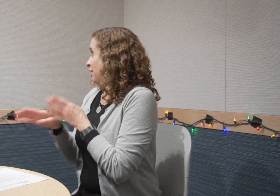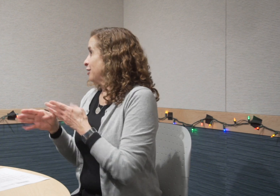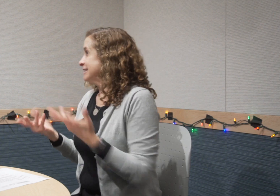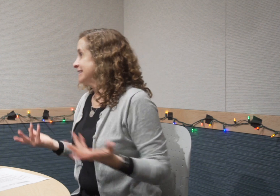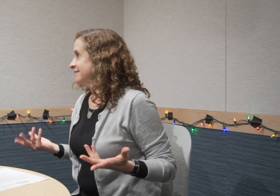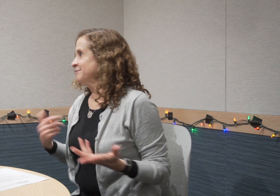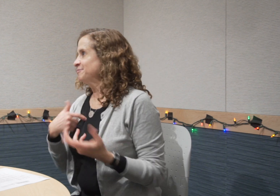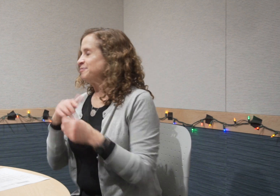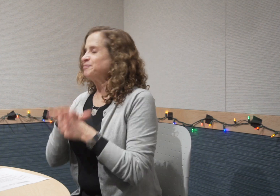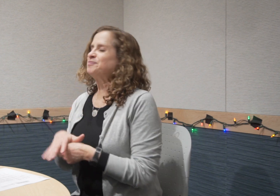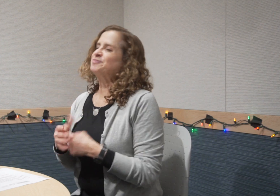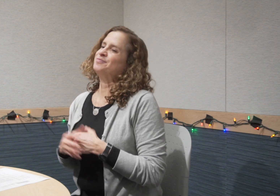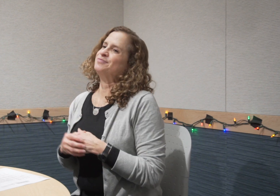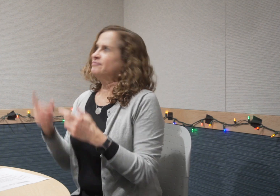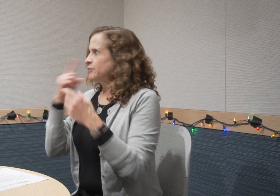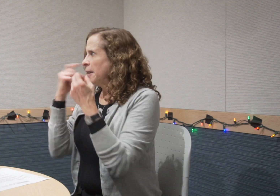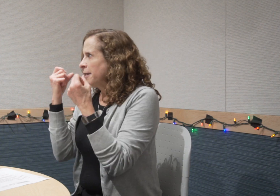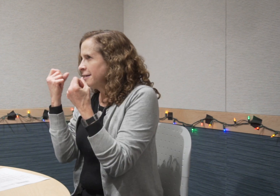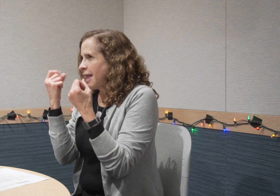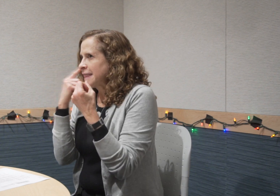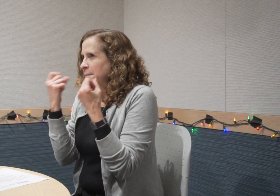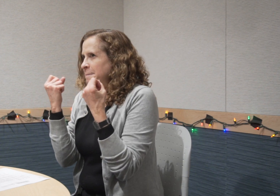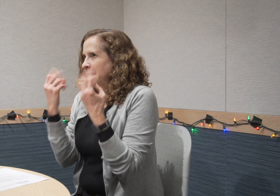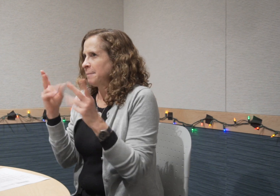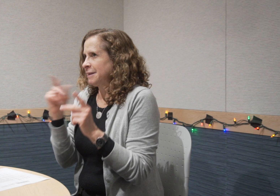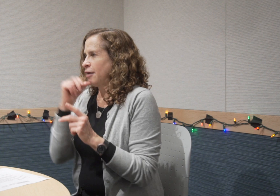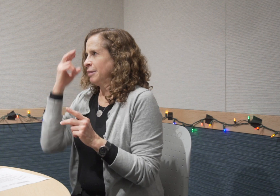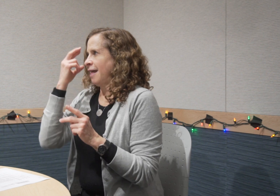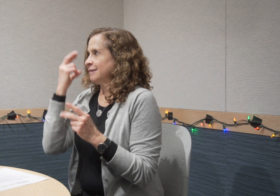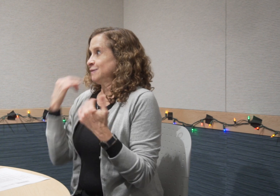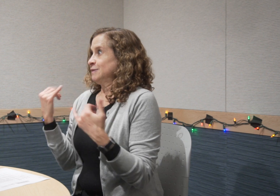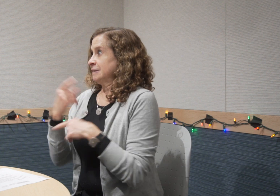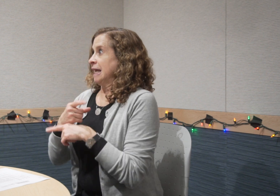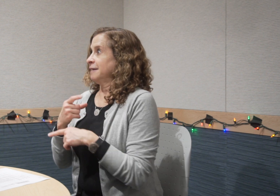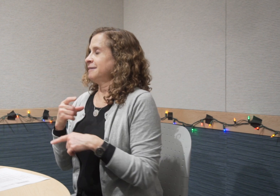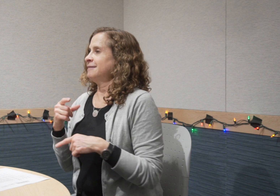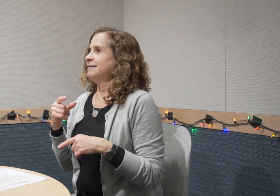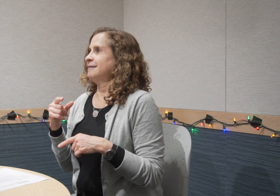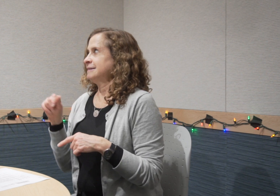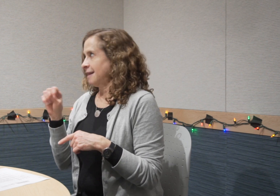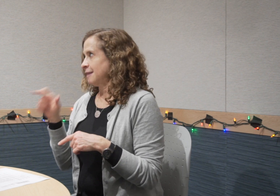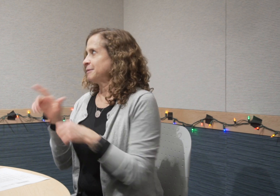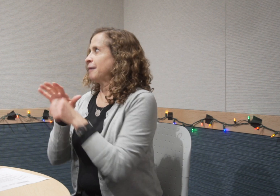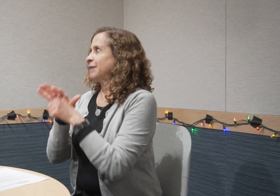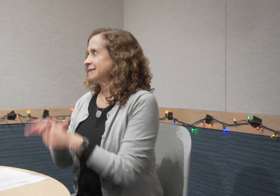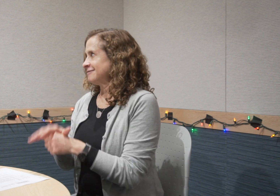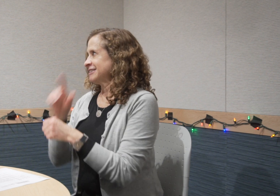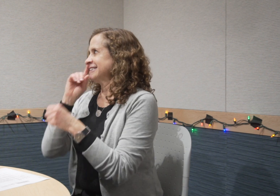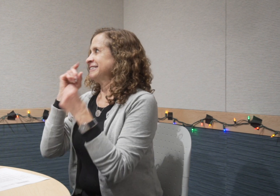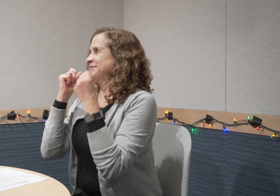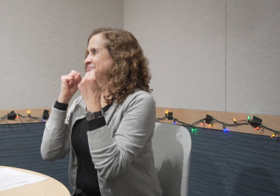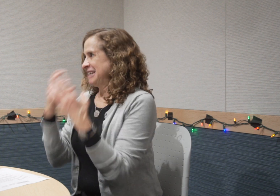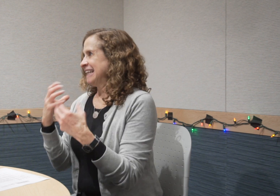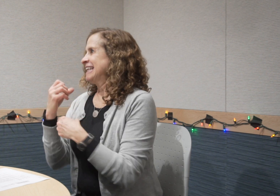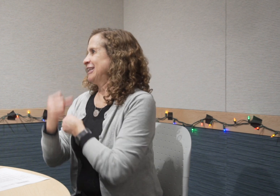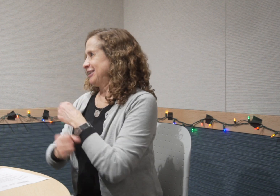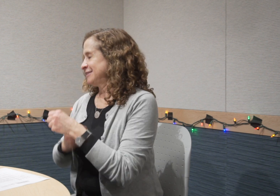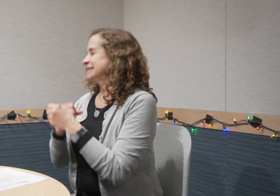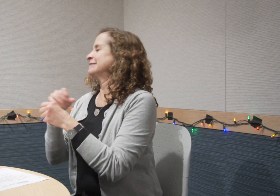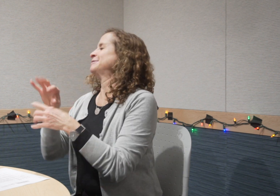I mean, we're an oppressed minority. Yeah. And there are many people who don't even realize that, oh my goodness, ASL